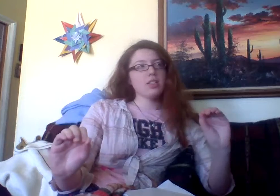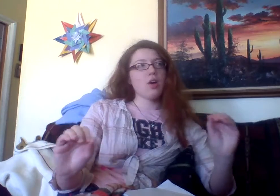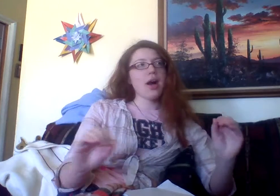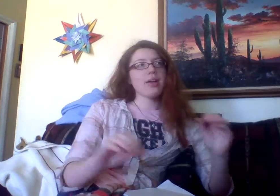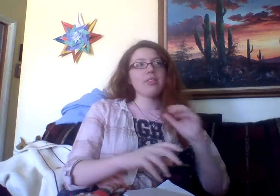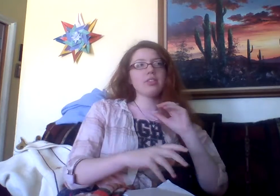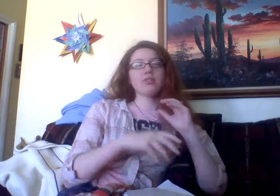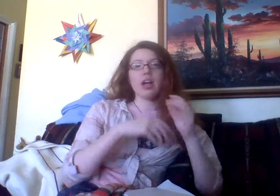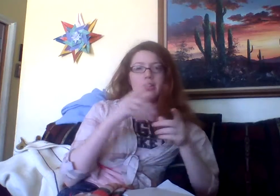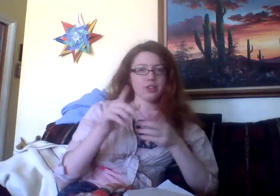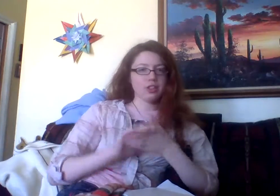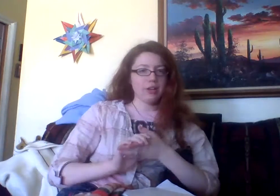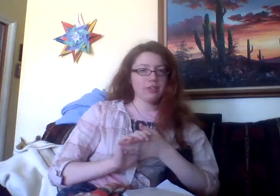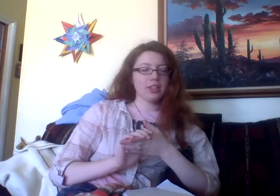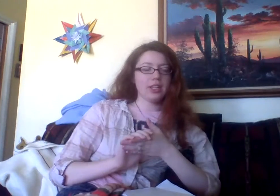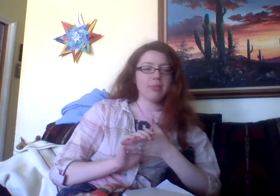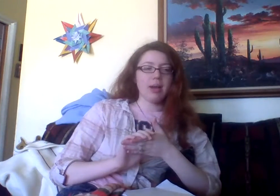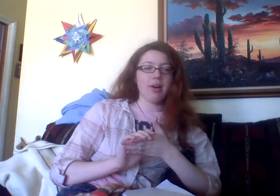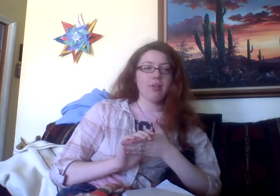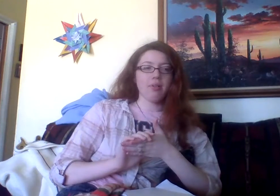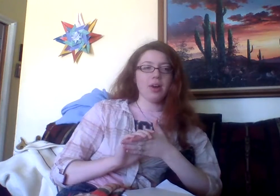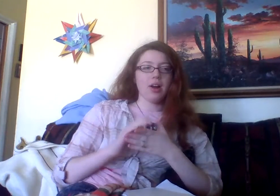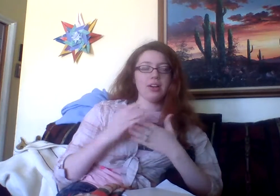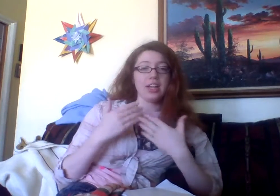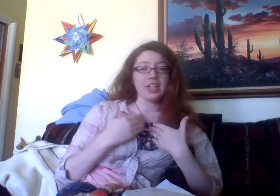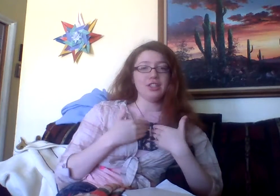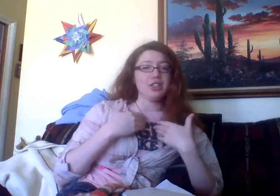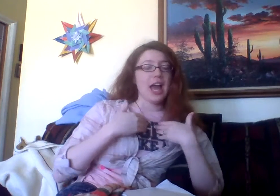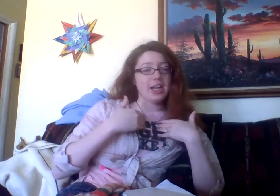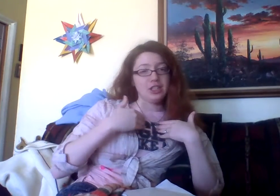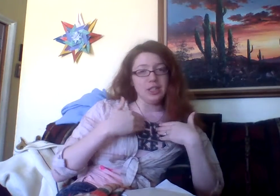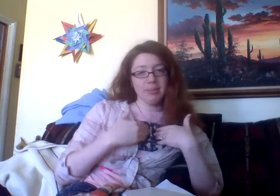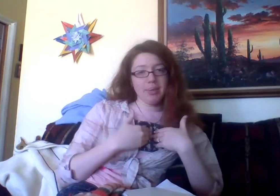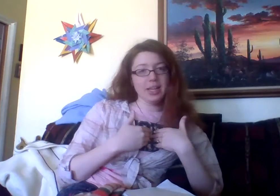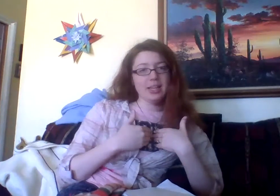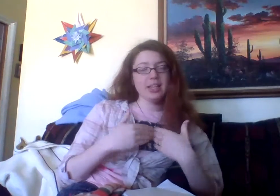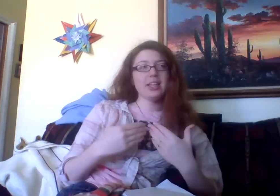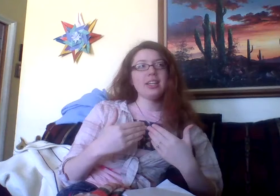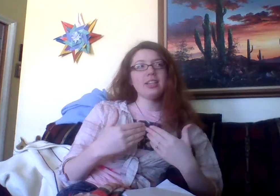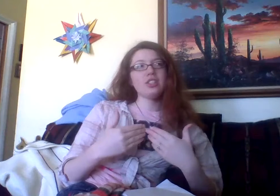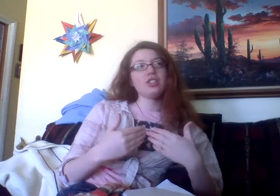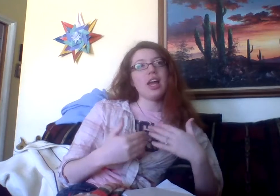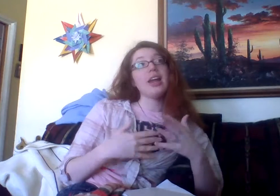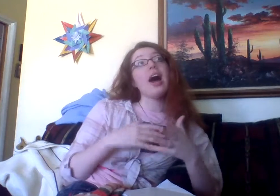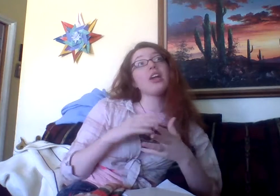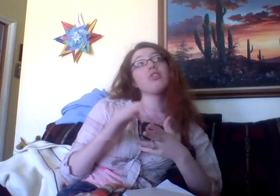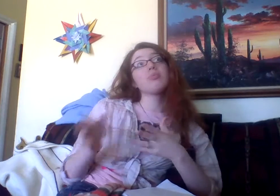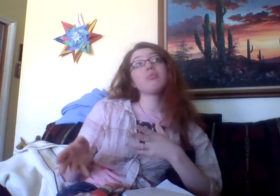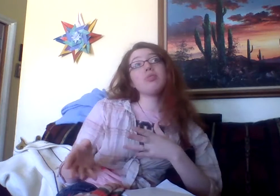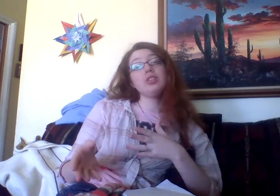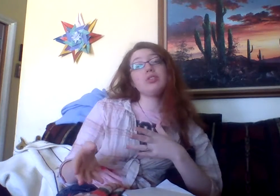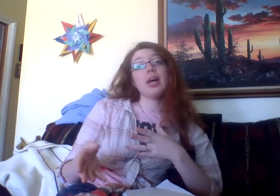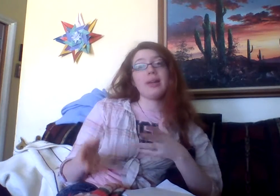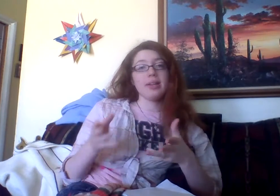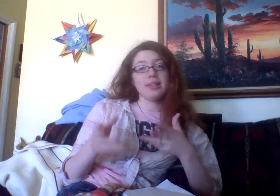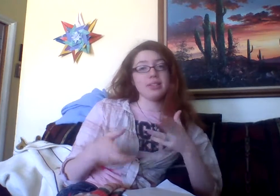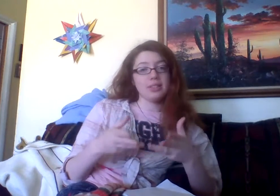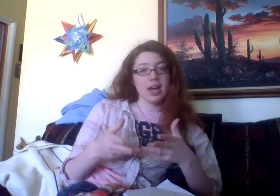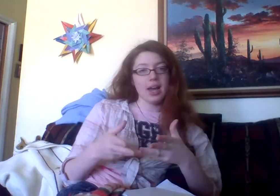So you have to challenge yourself to think about what our negations actually mean in English and how you use that in